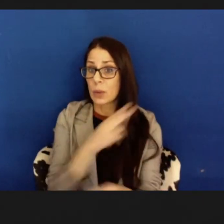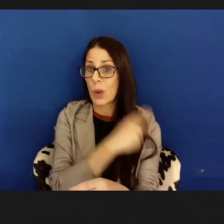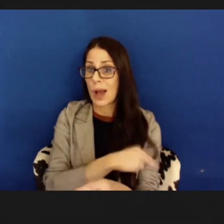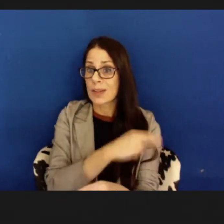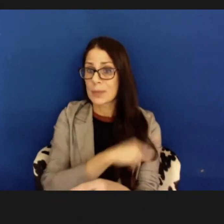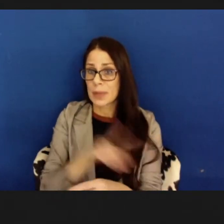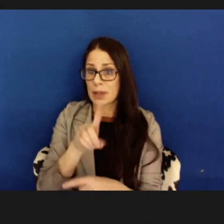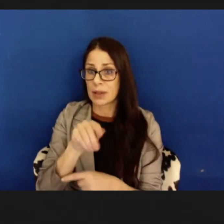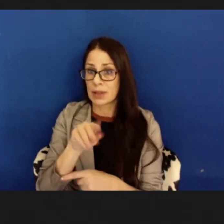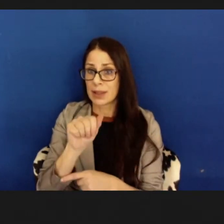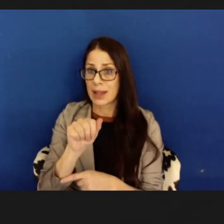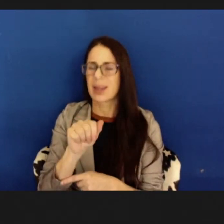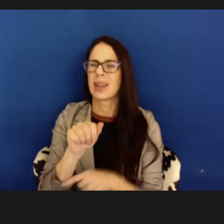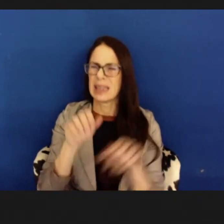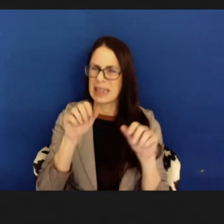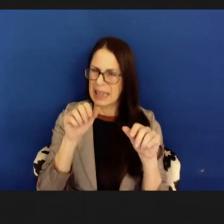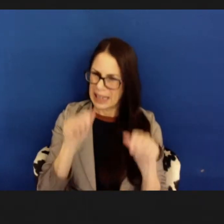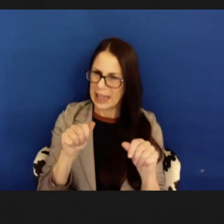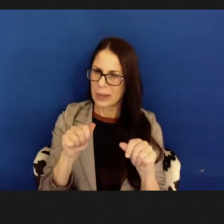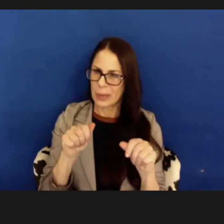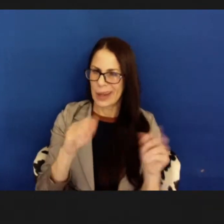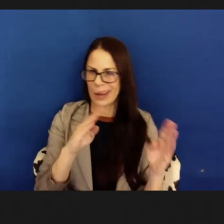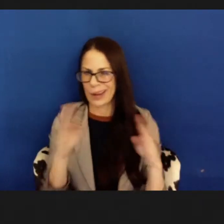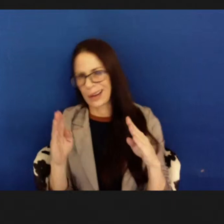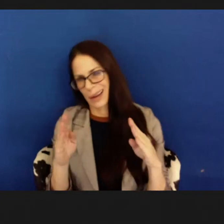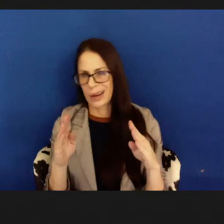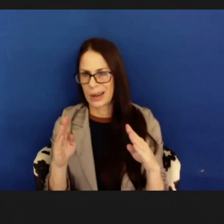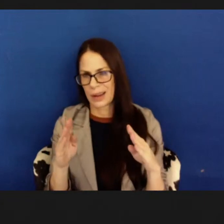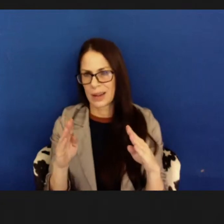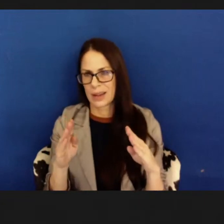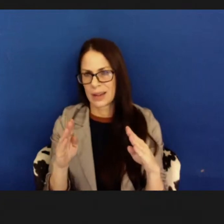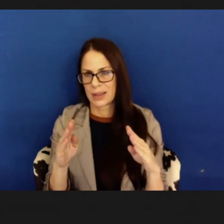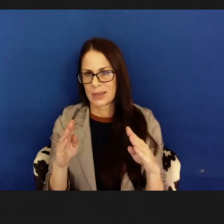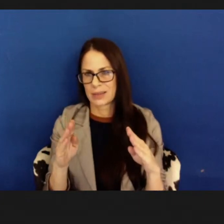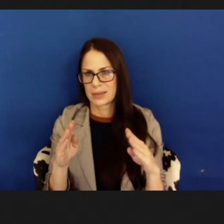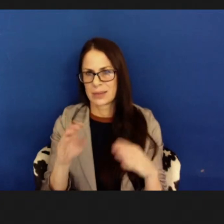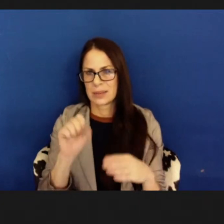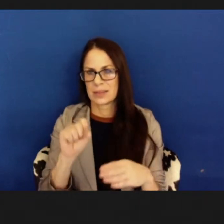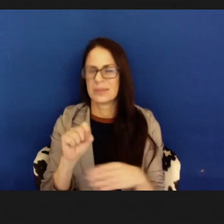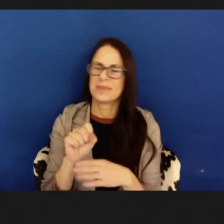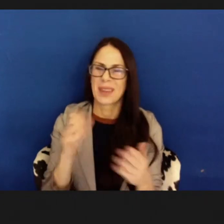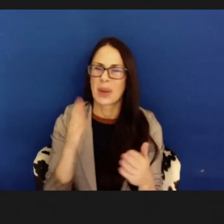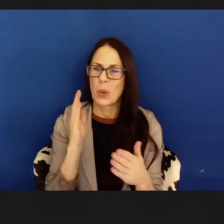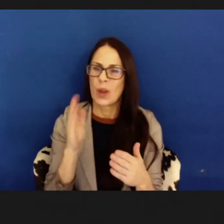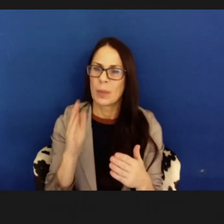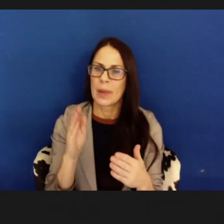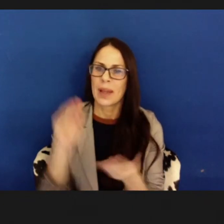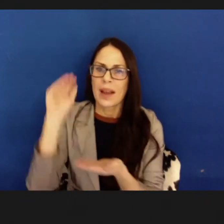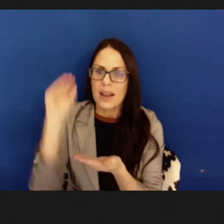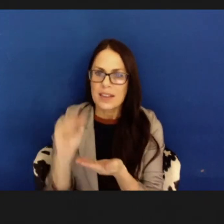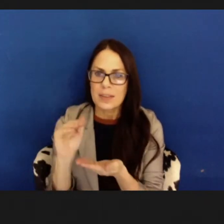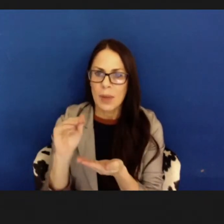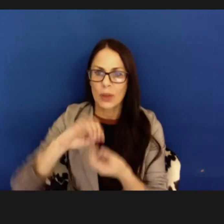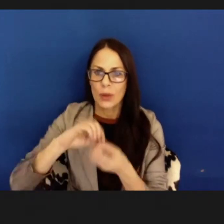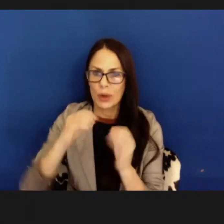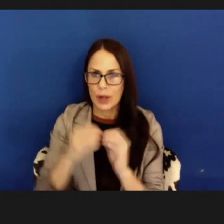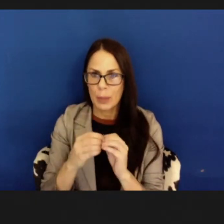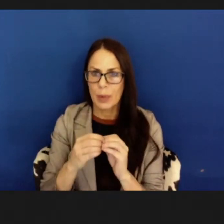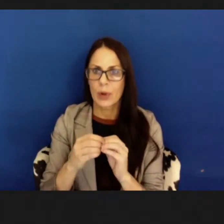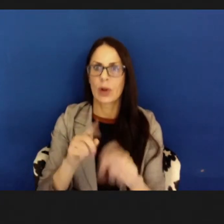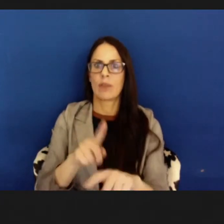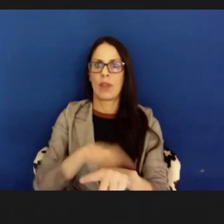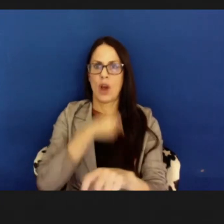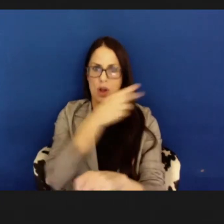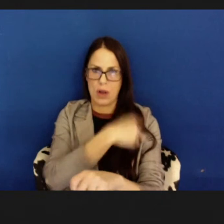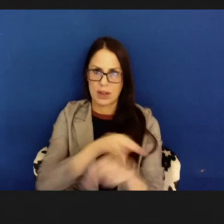be fairly skewed. So there are going to be a smaller number of very long hospitalizations. So these are